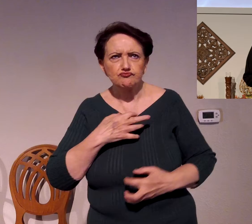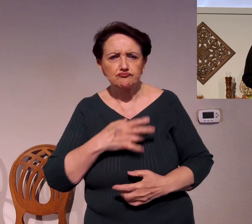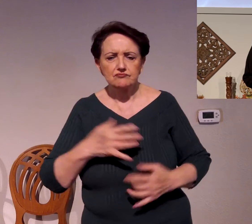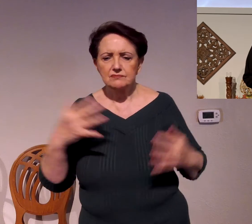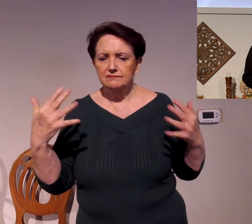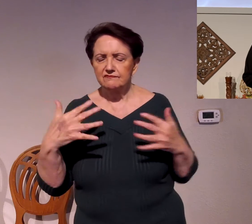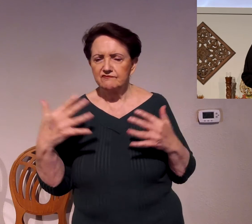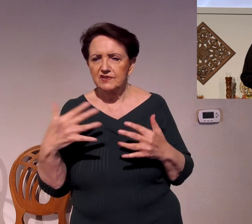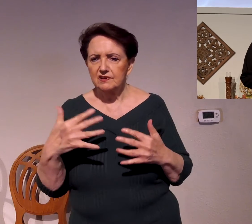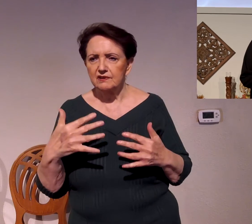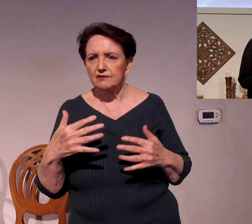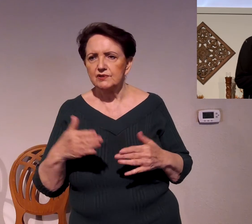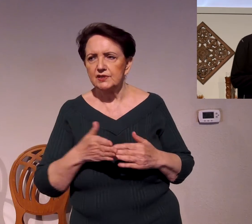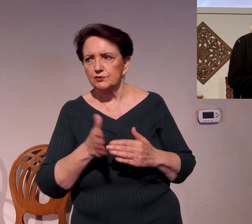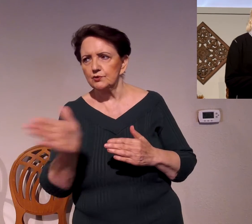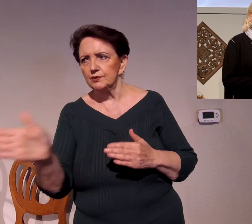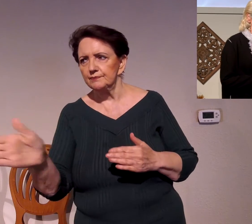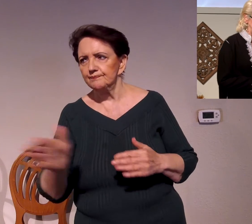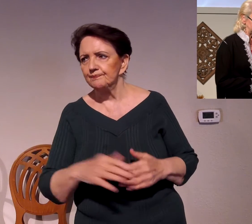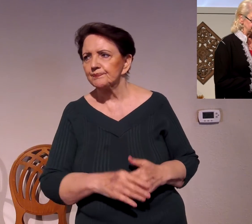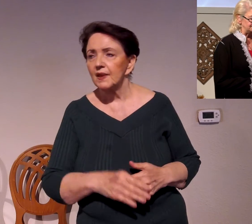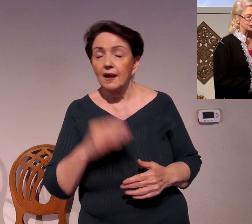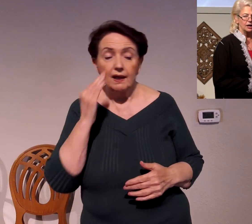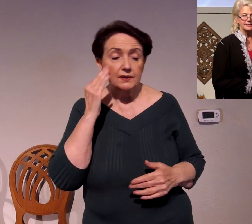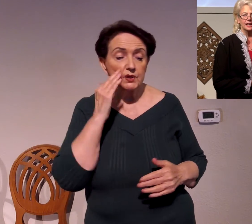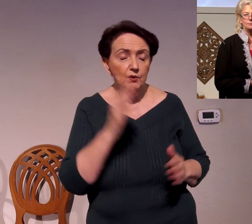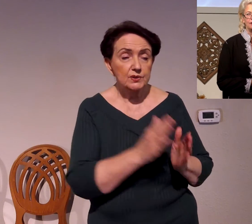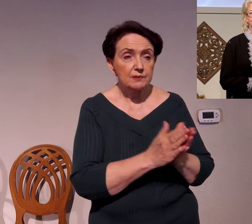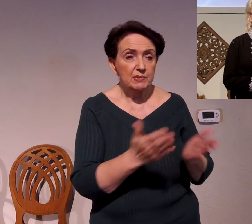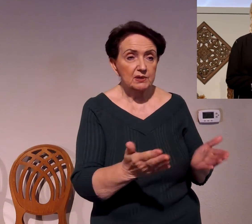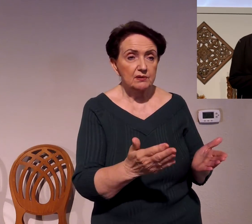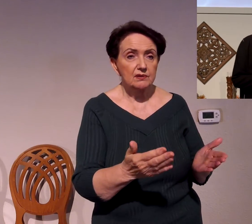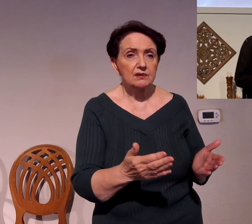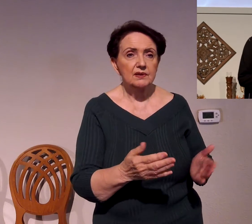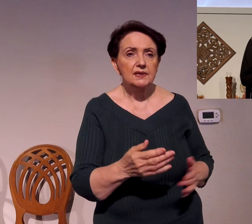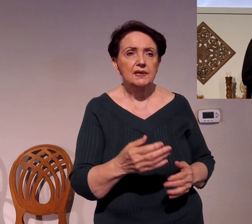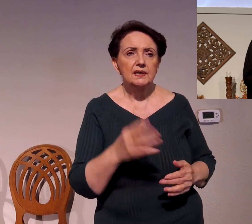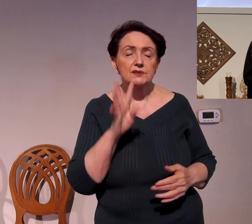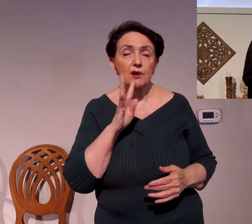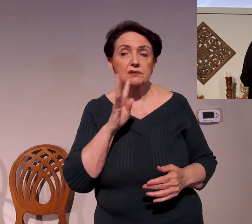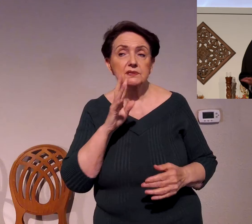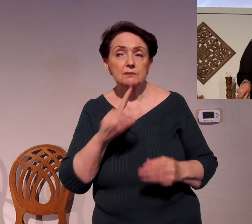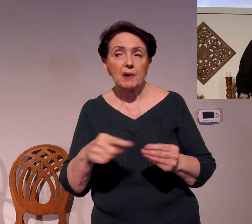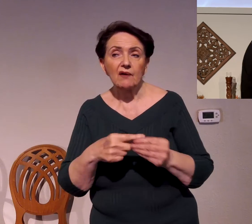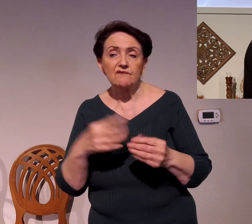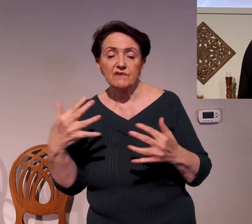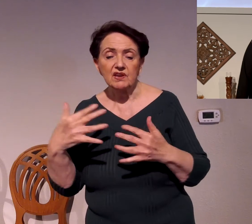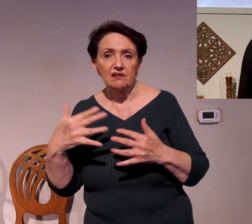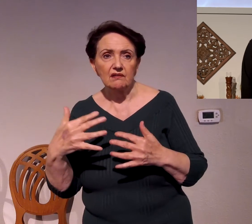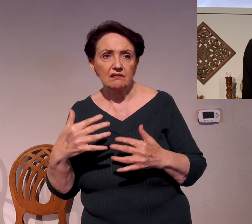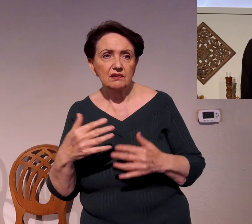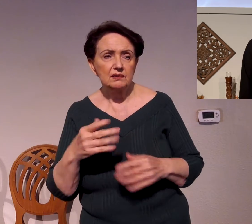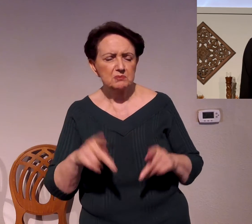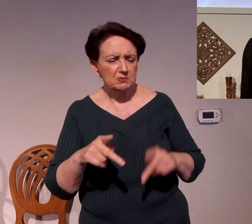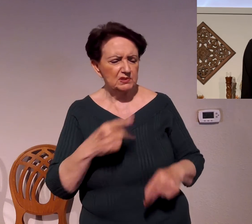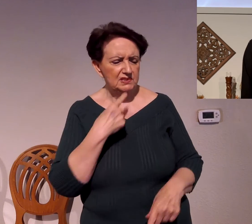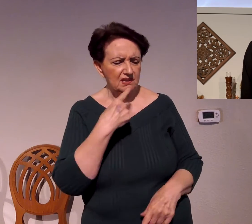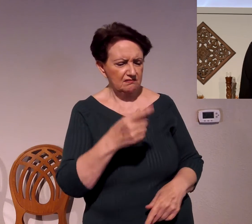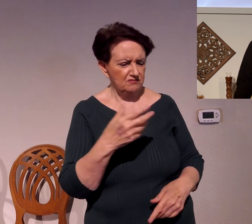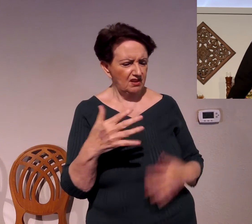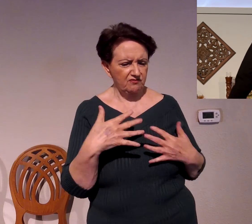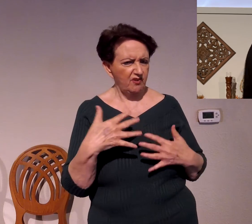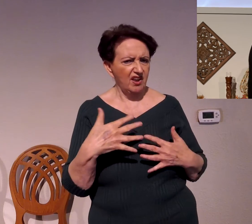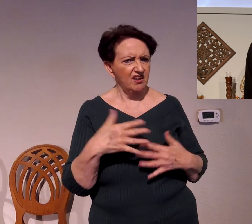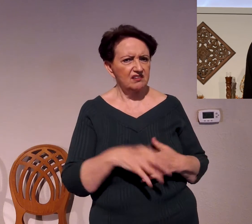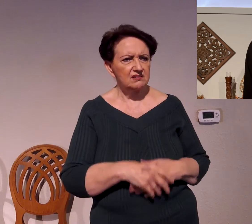doubt, anxiety, fear detour. And I know in our book, The Big Leap, it talks a lot about fear, and I think a lot of people say, well, I'm not afraid. I